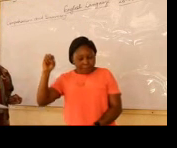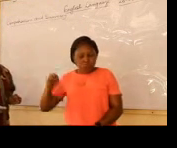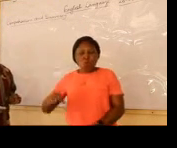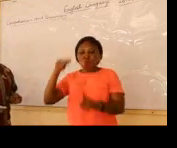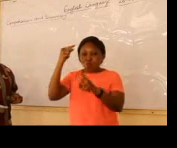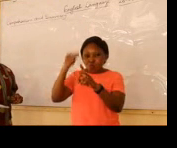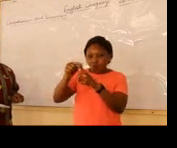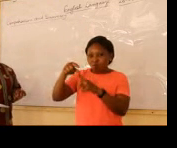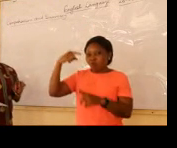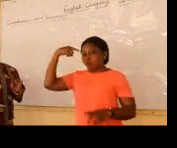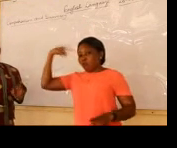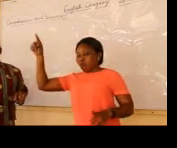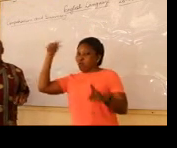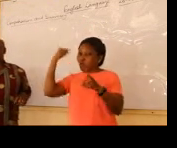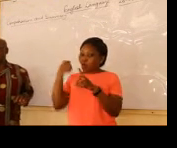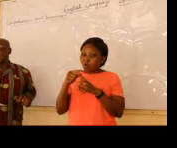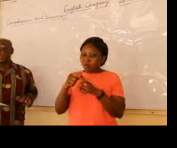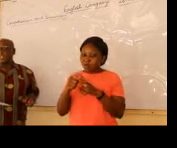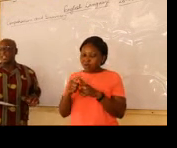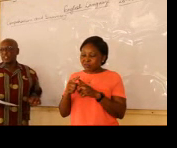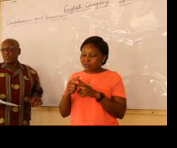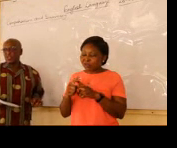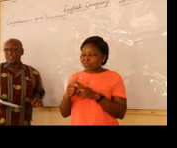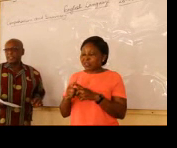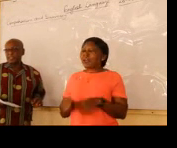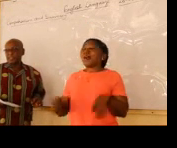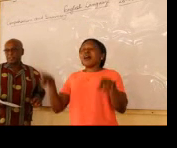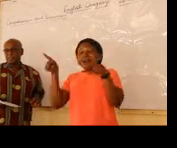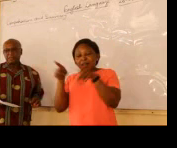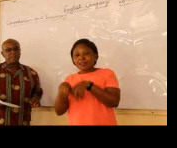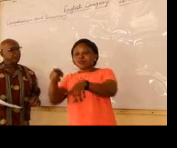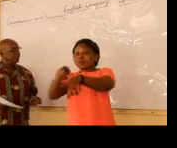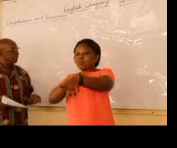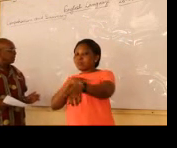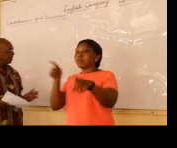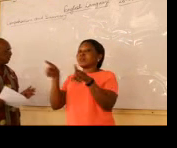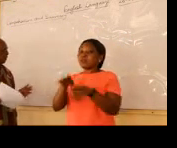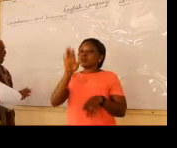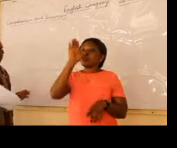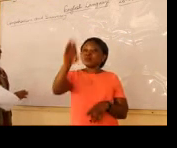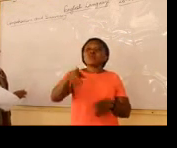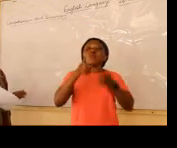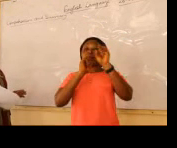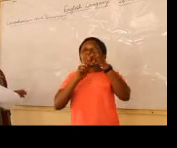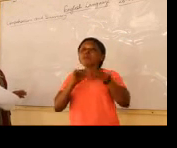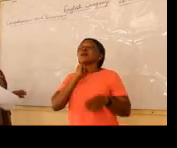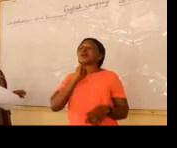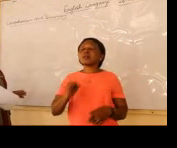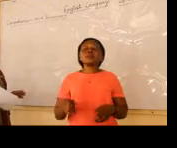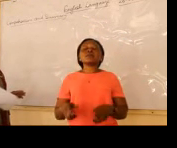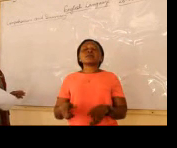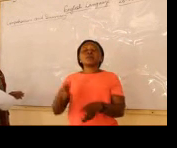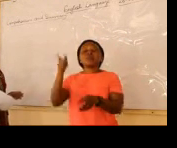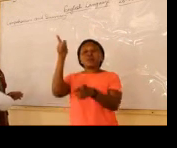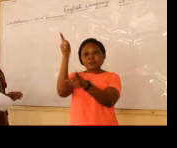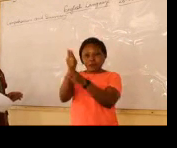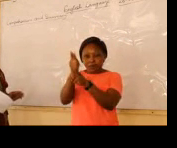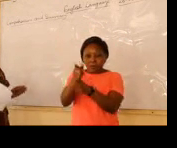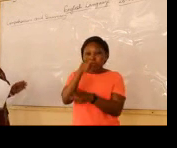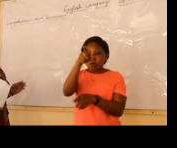word. Provided your answer is correct, you have your full marks.